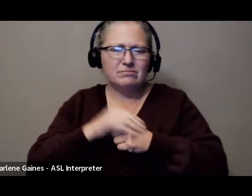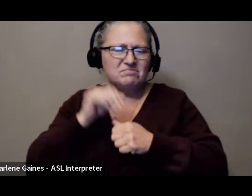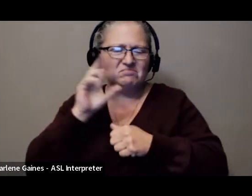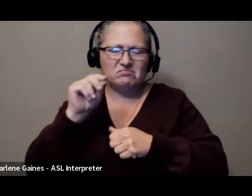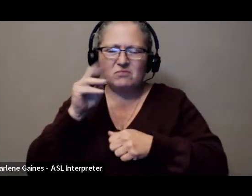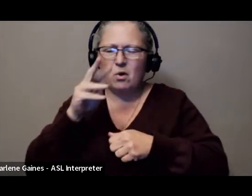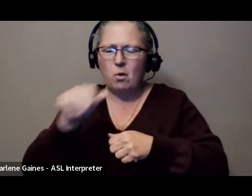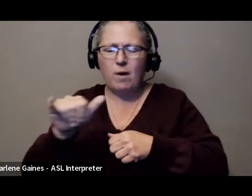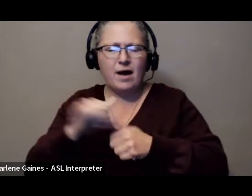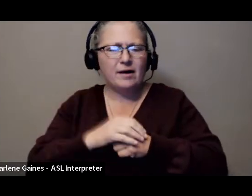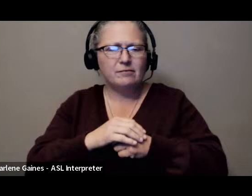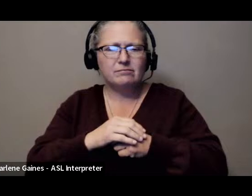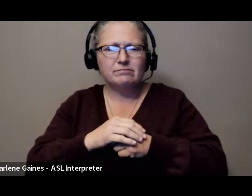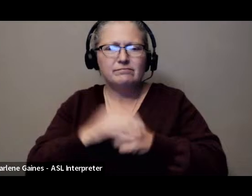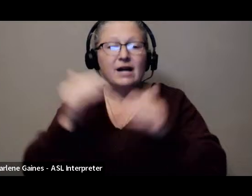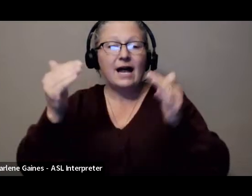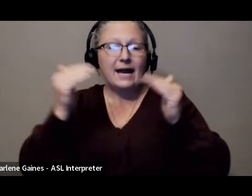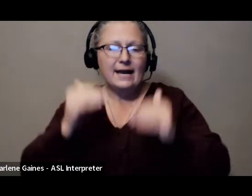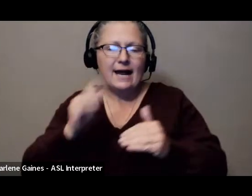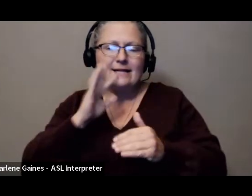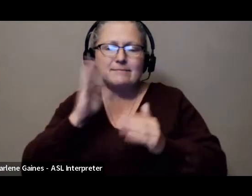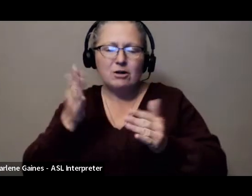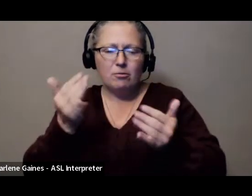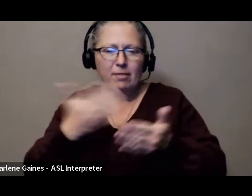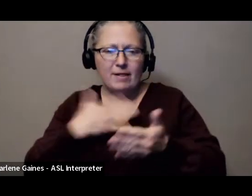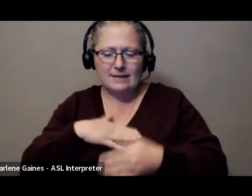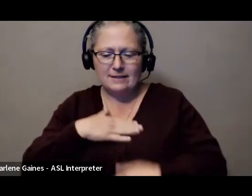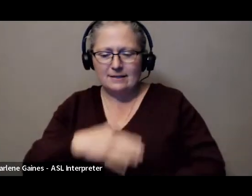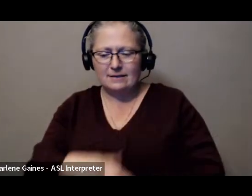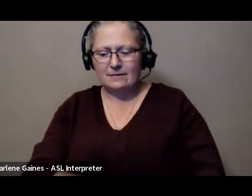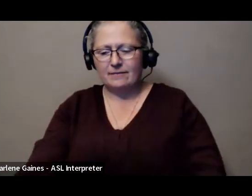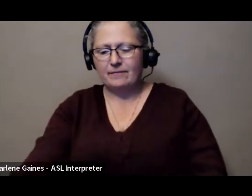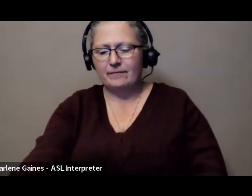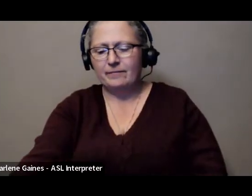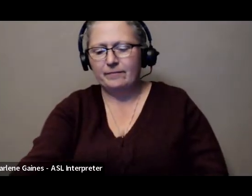way. Can I get the next speaker, please?